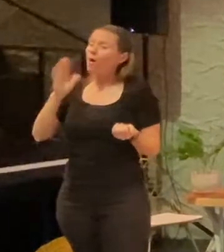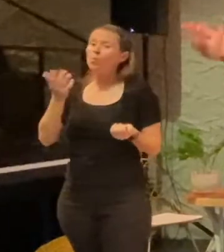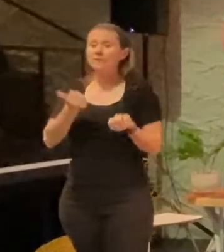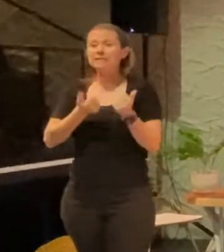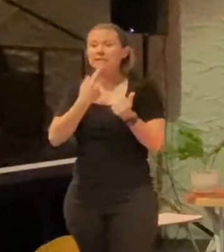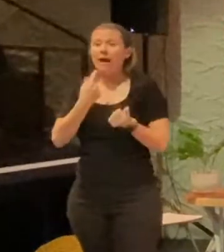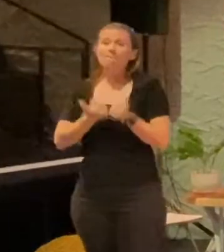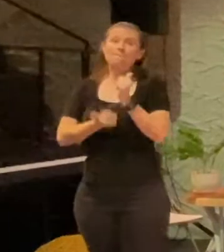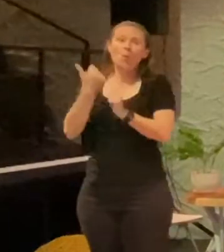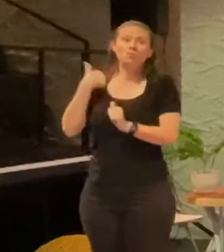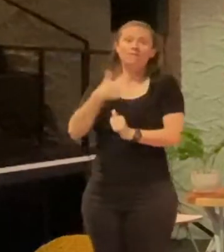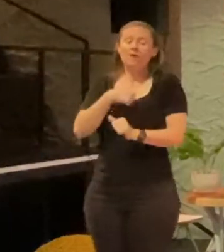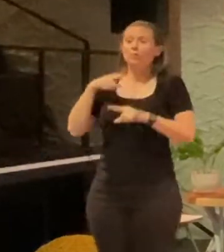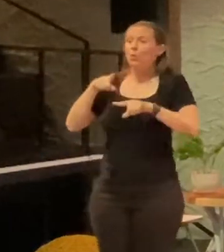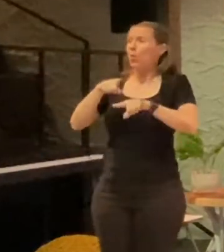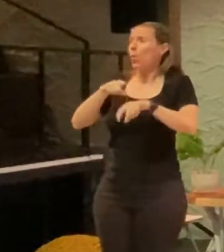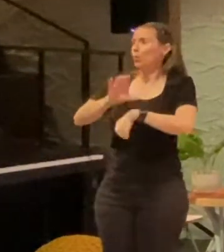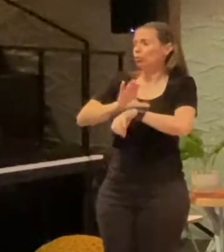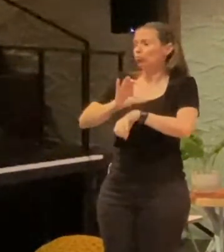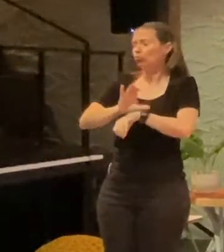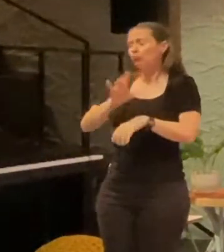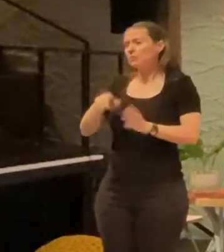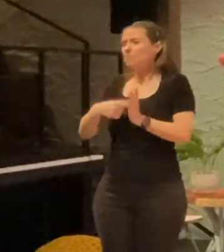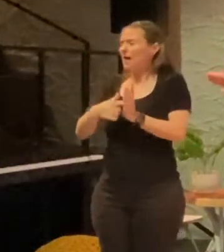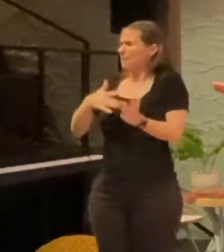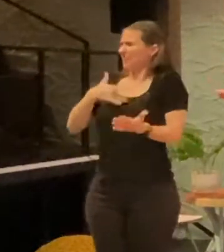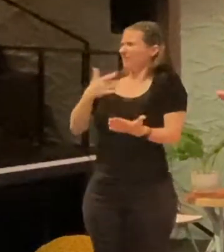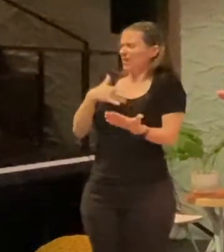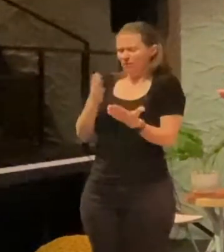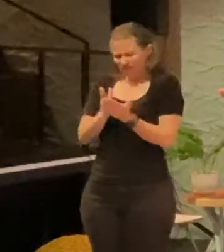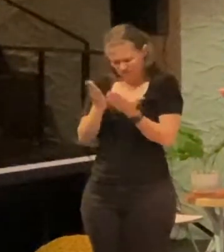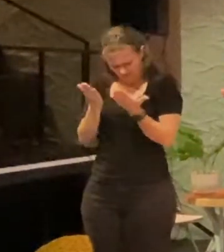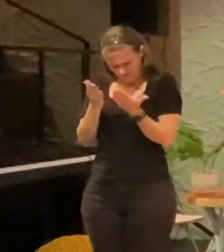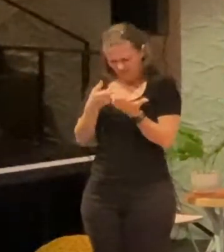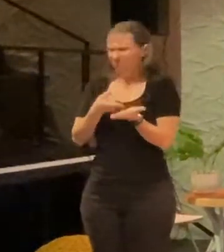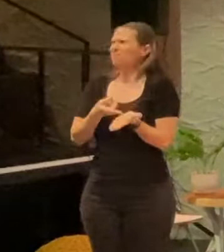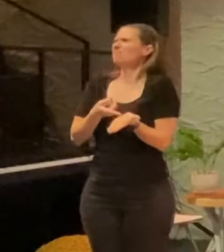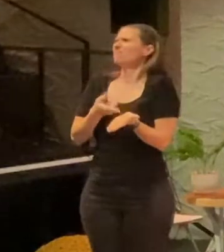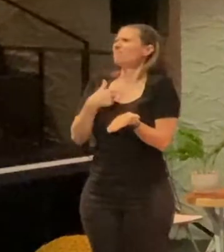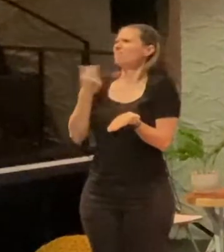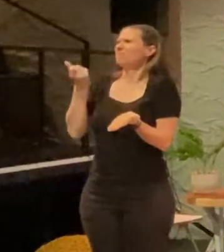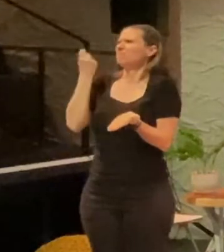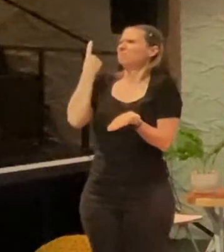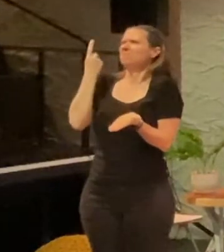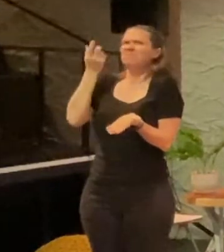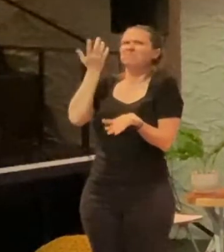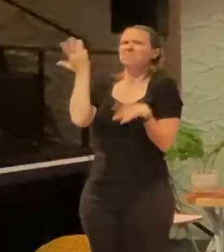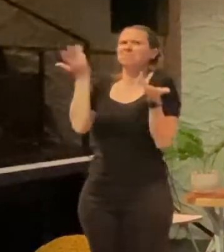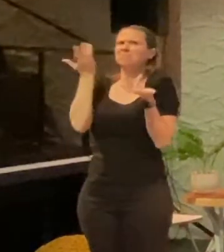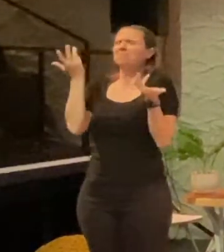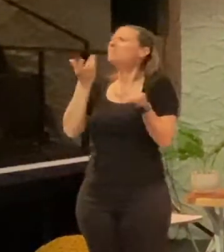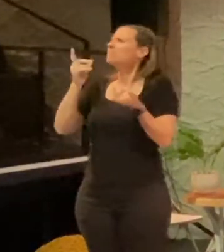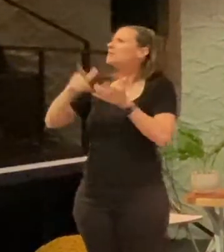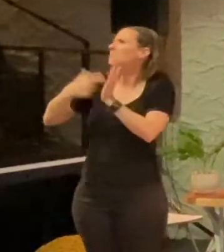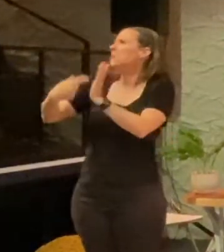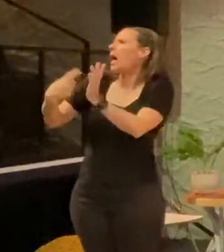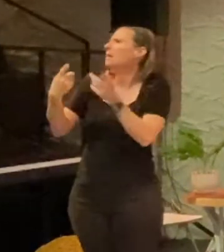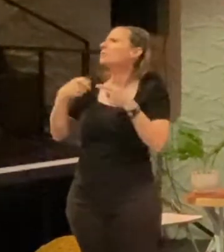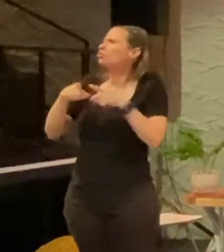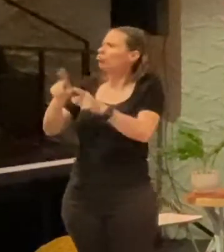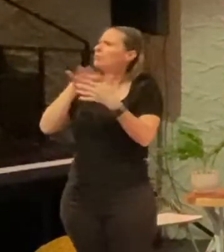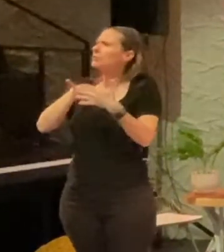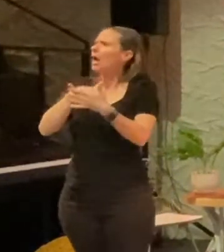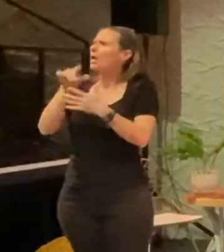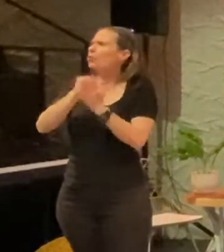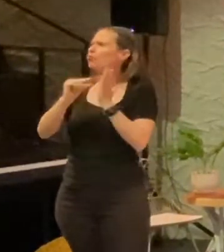of us who go to church regularly feel some version of that at times in our time with the Scriptures. In fact,